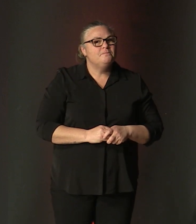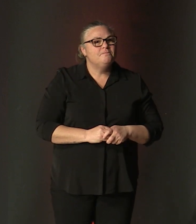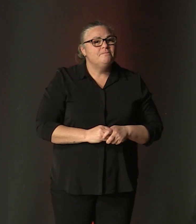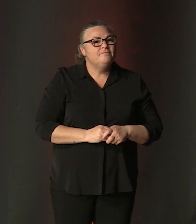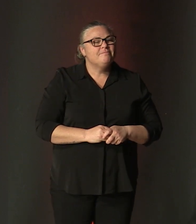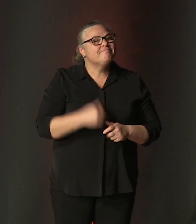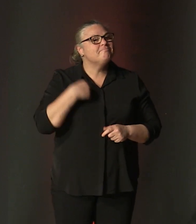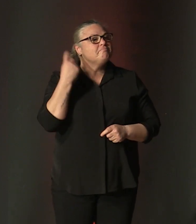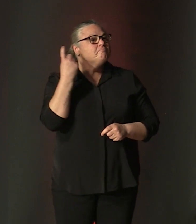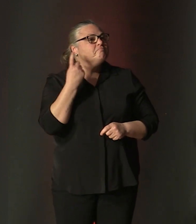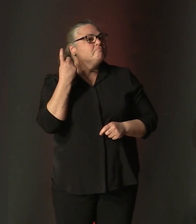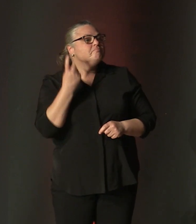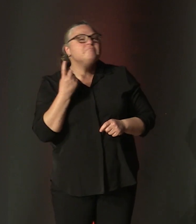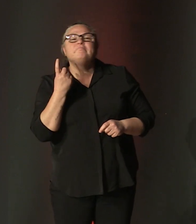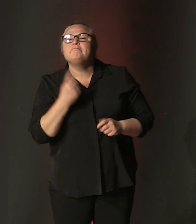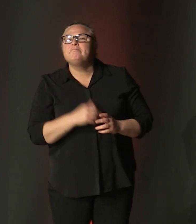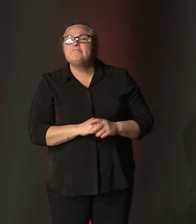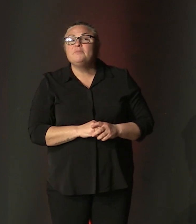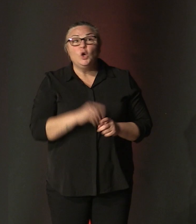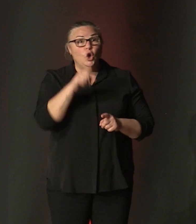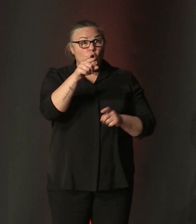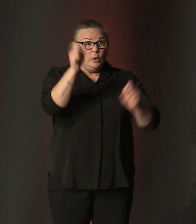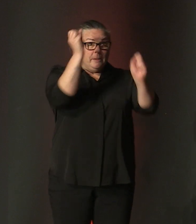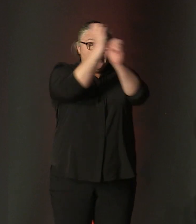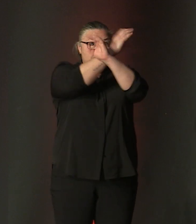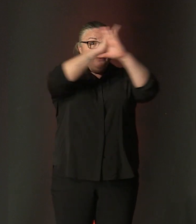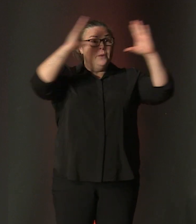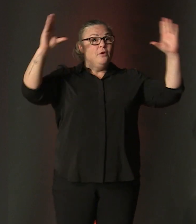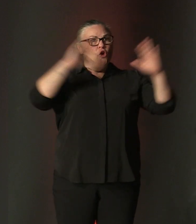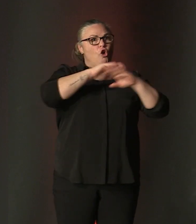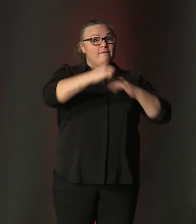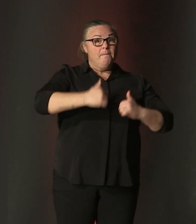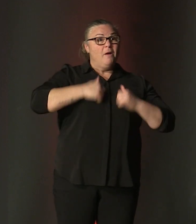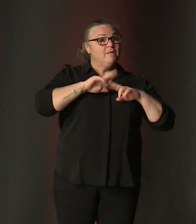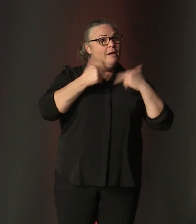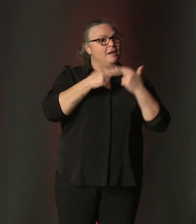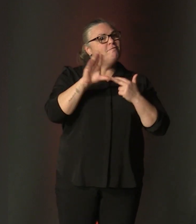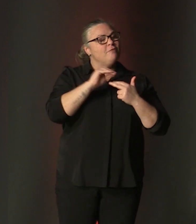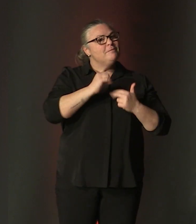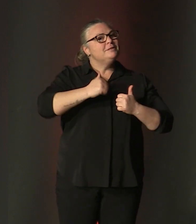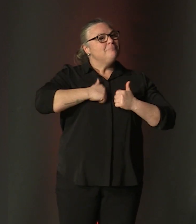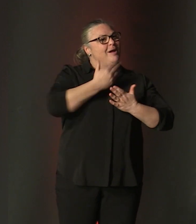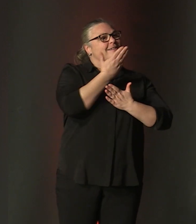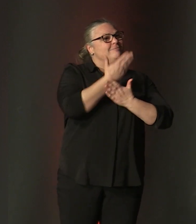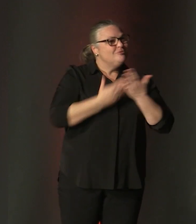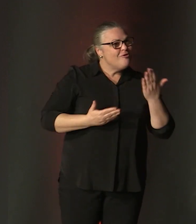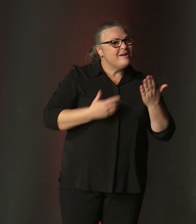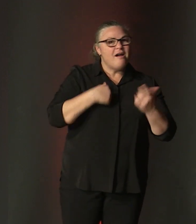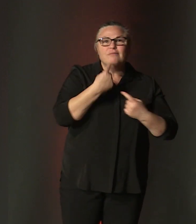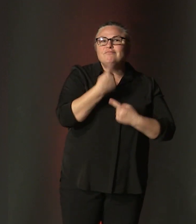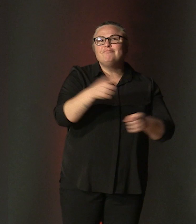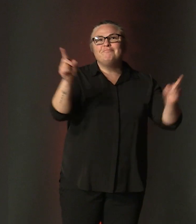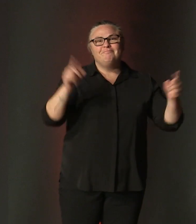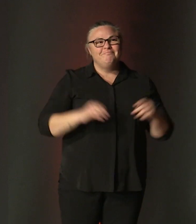I wonder, what picture have you formed of my family from the history story that I've just